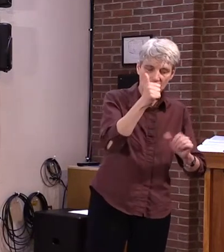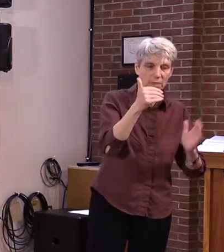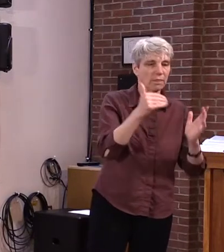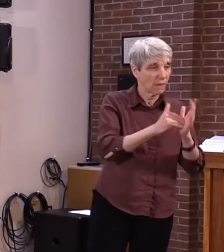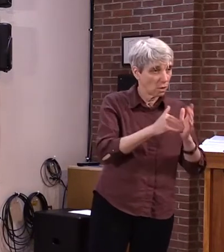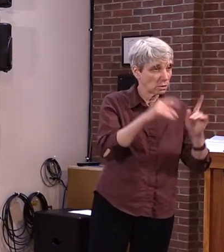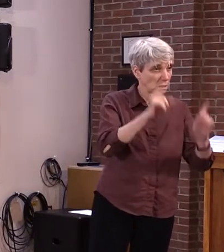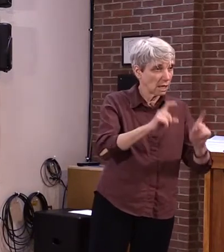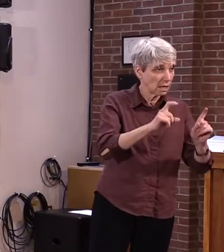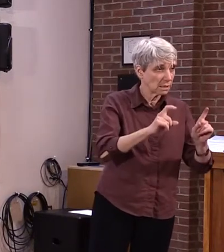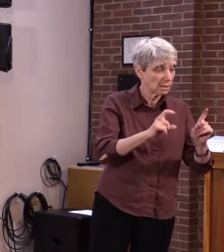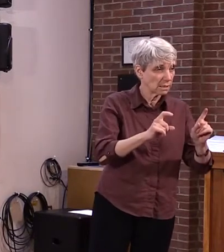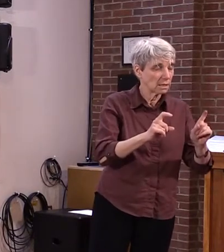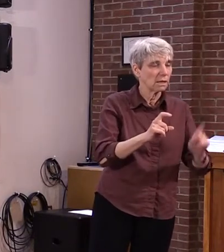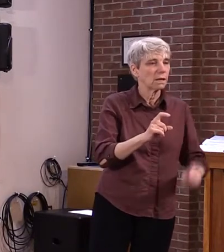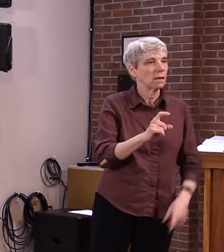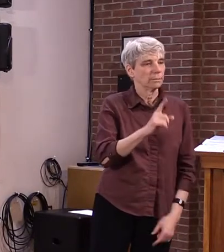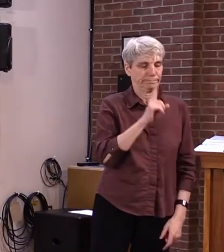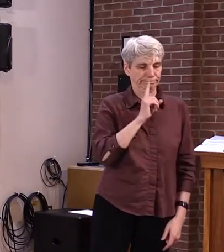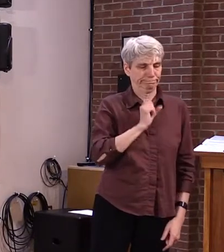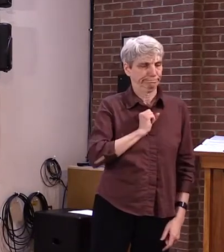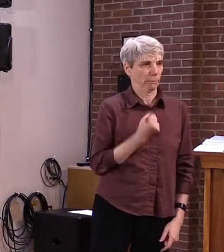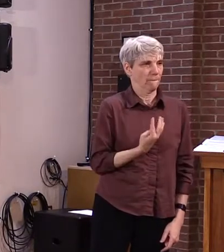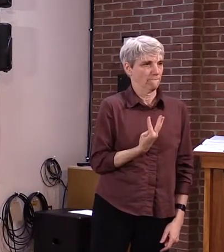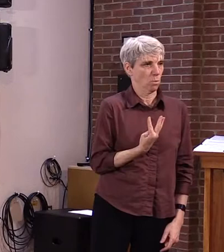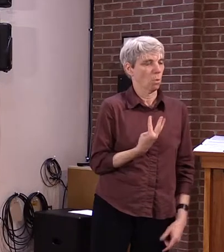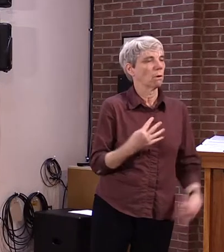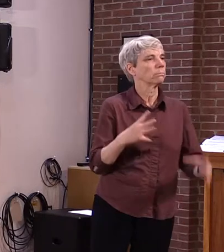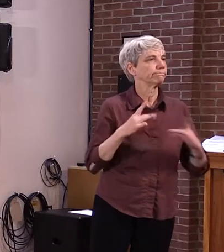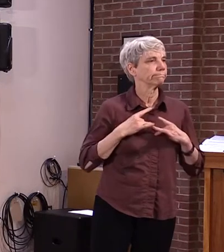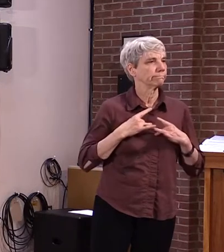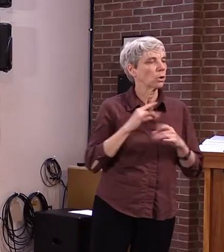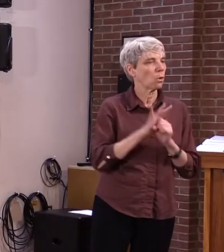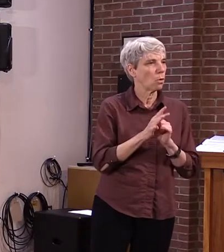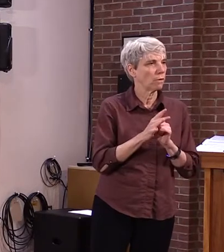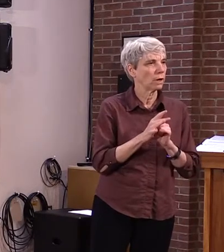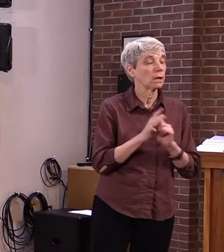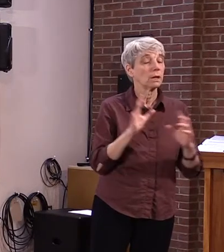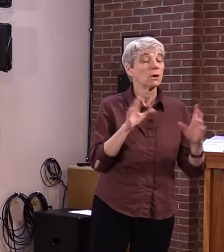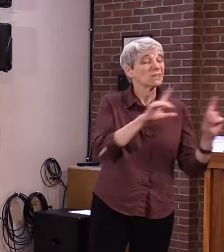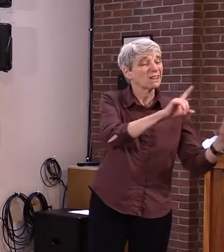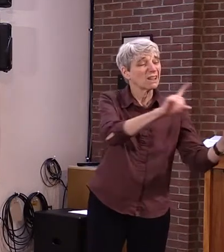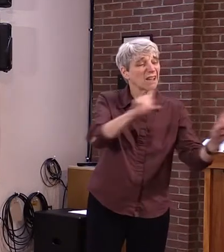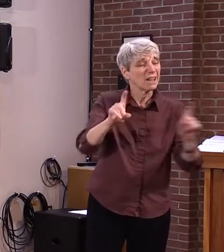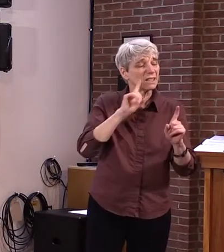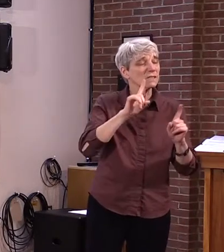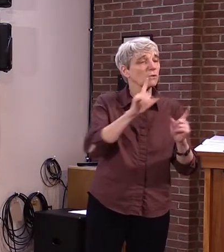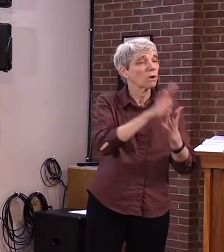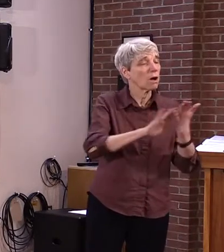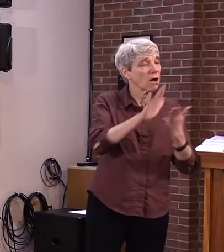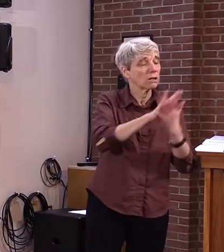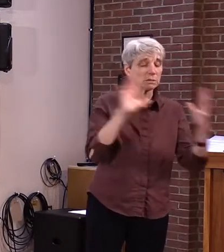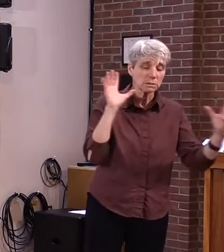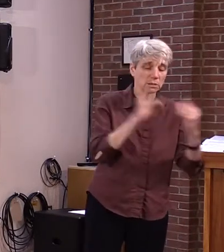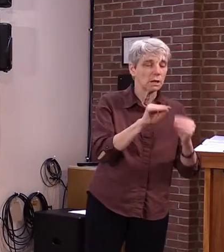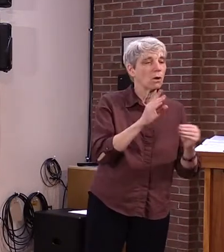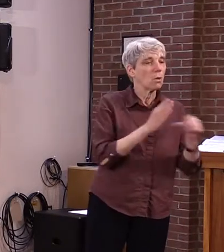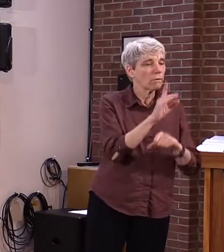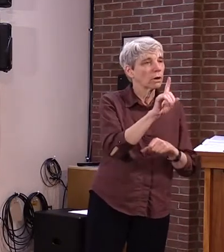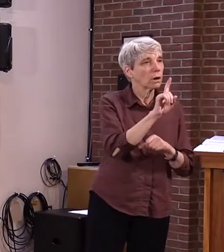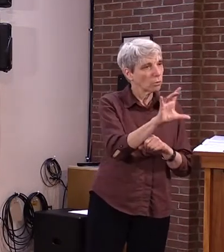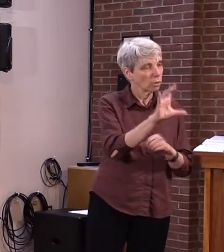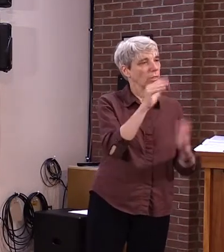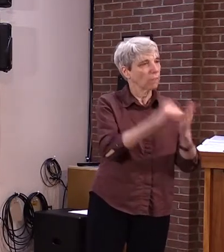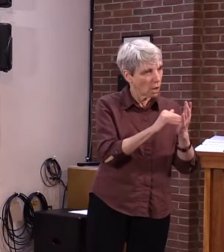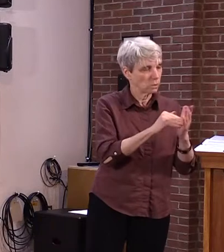tested positive this week, bringing the total number of tests to just under 100,000 for all higher ed institutions in Vermont, and